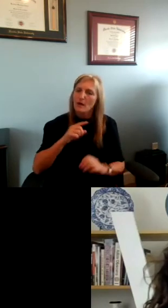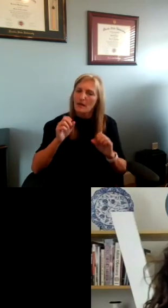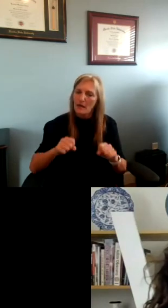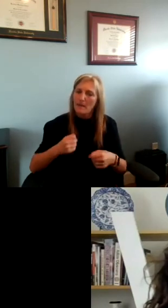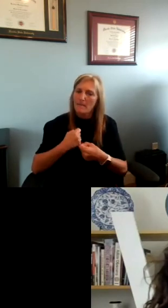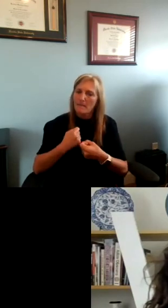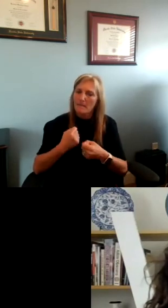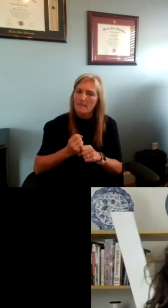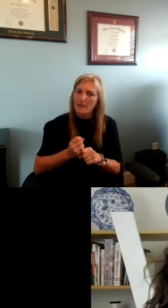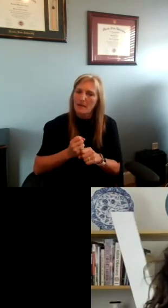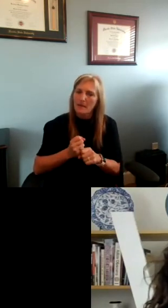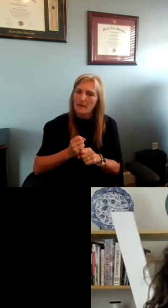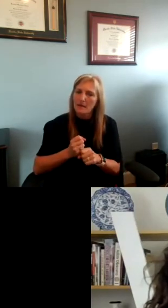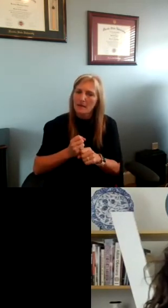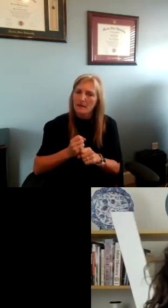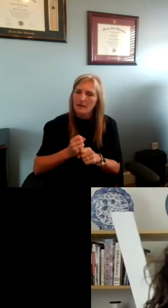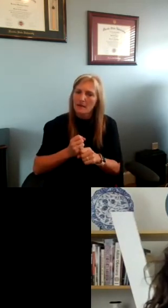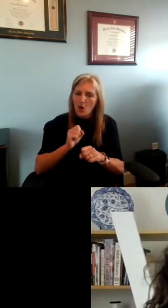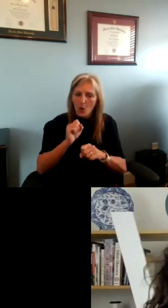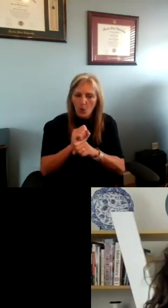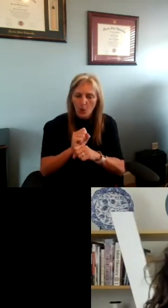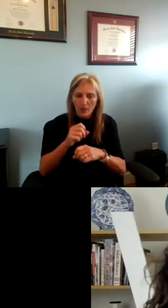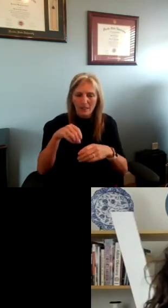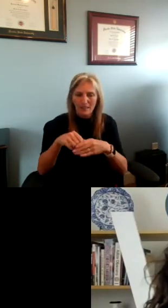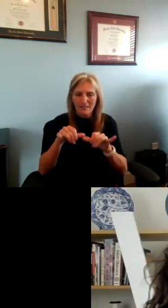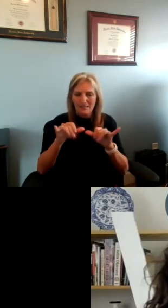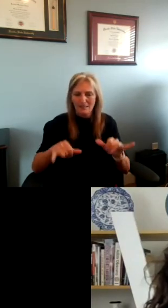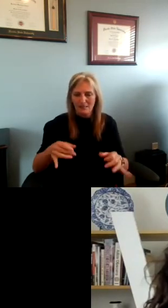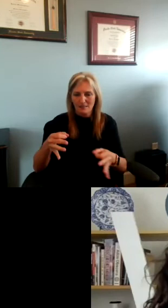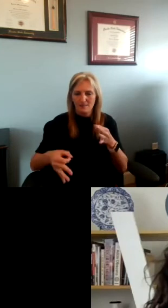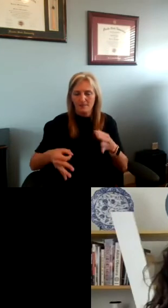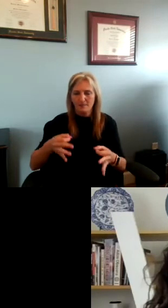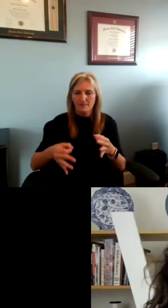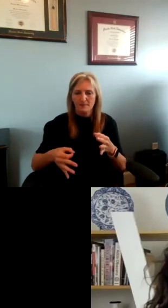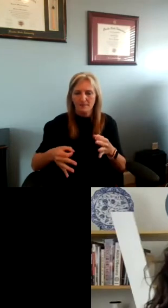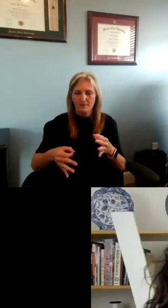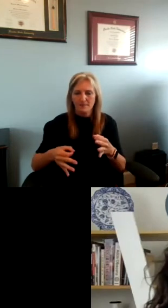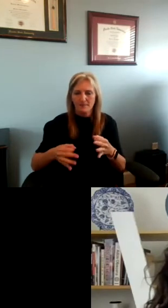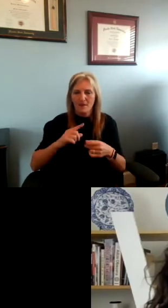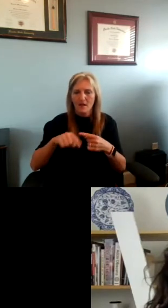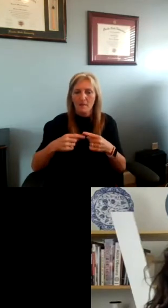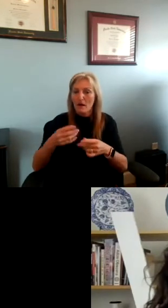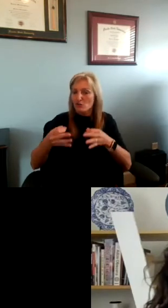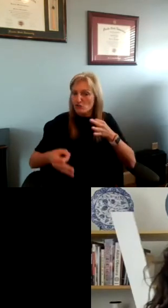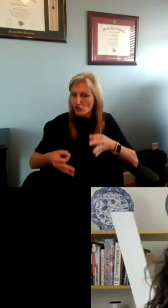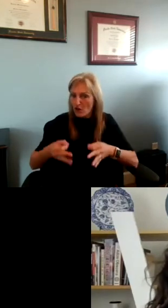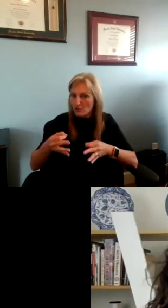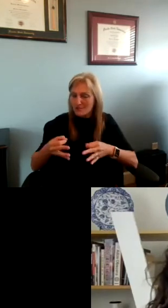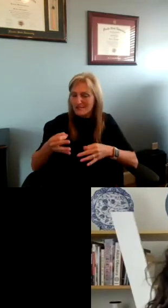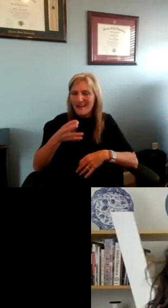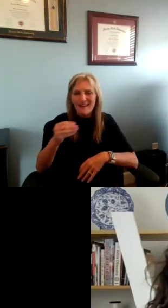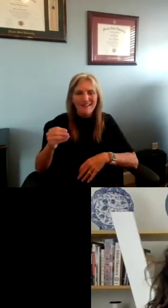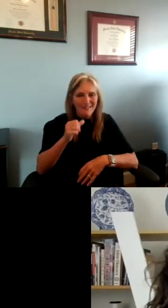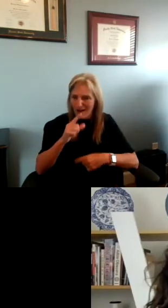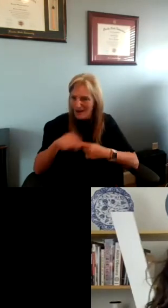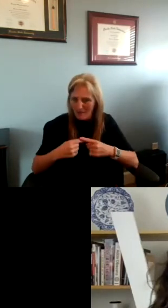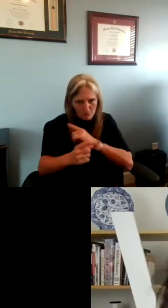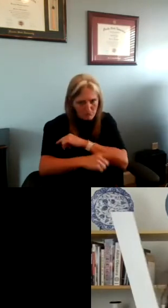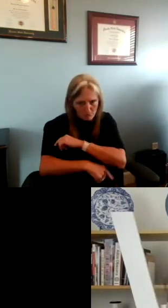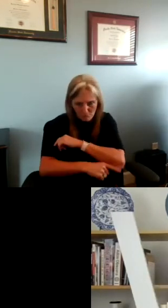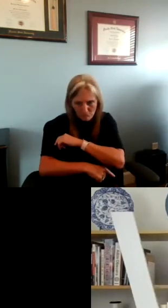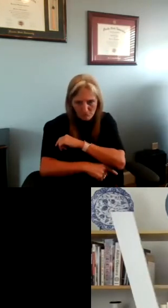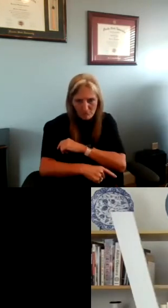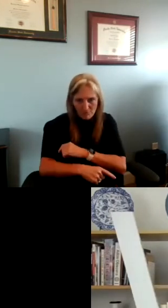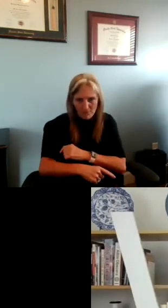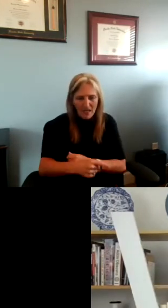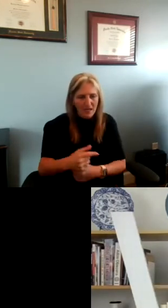make working in a system of justice about justice and not about punishment.